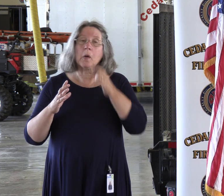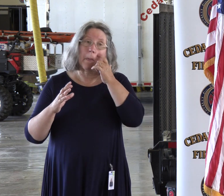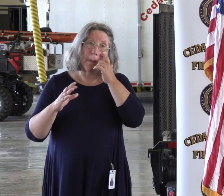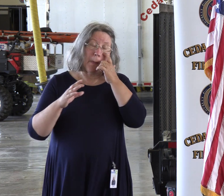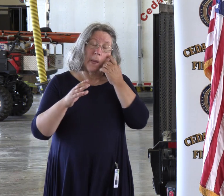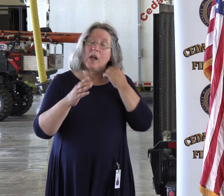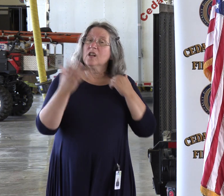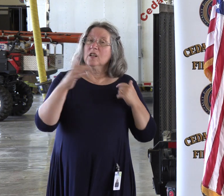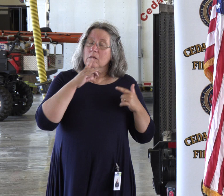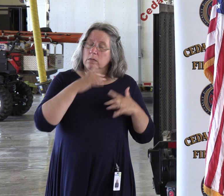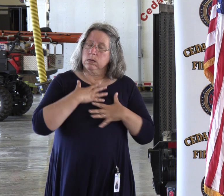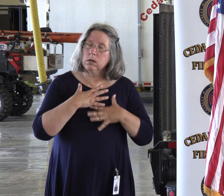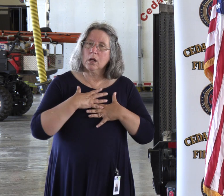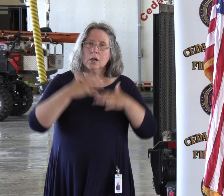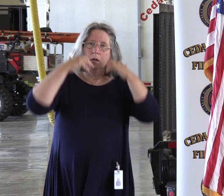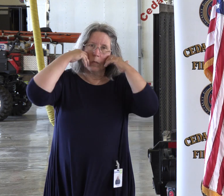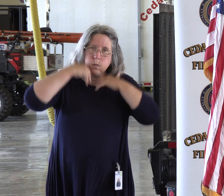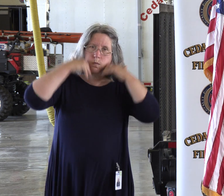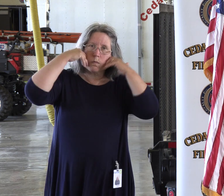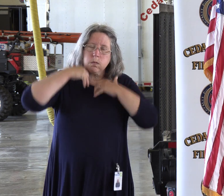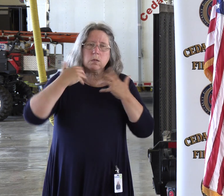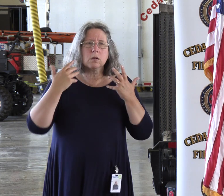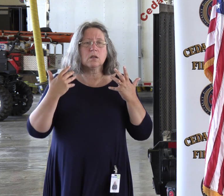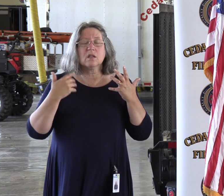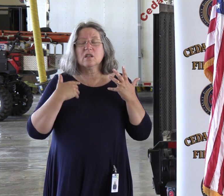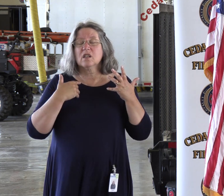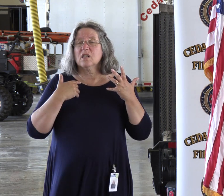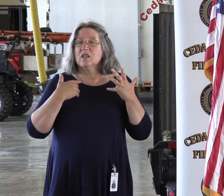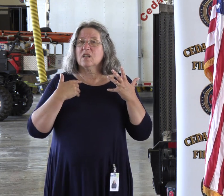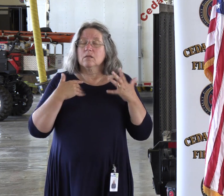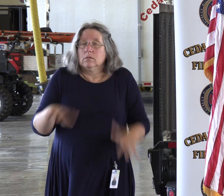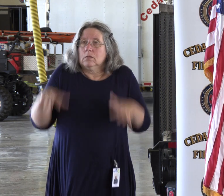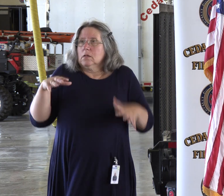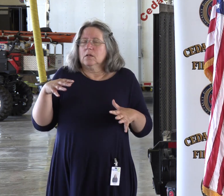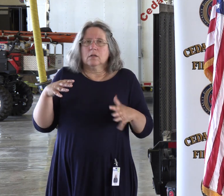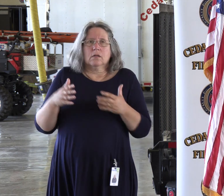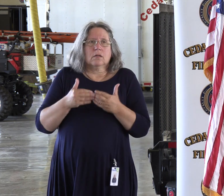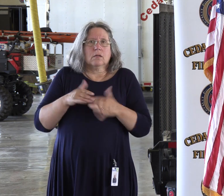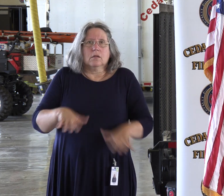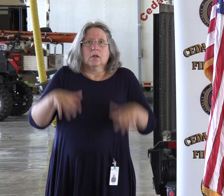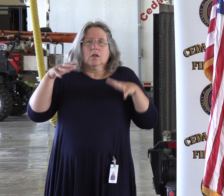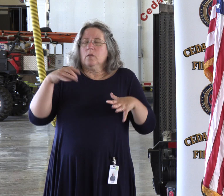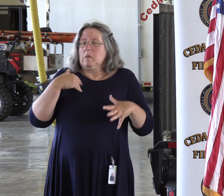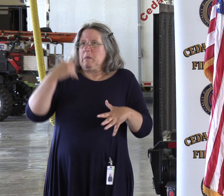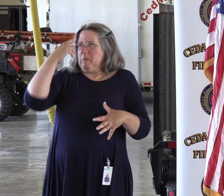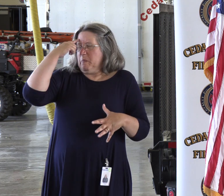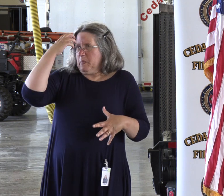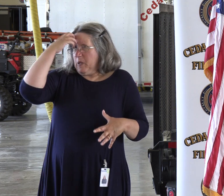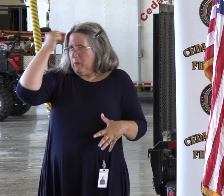trouble getting their breath, sweating, their exaggerated startle reactions. They have memory